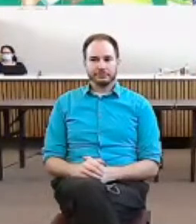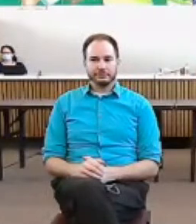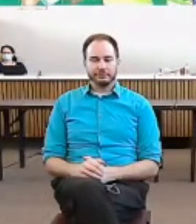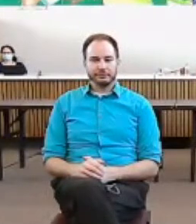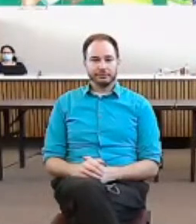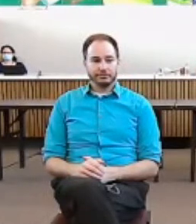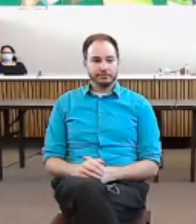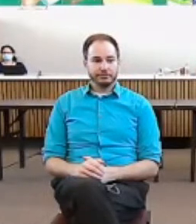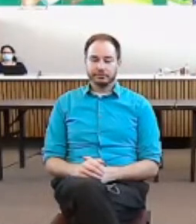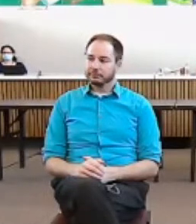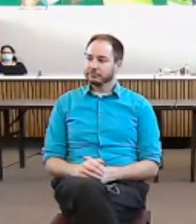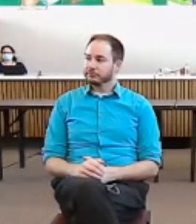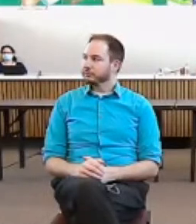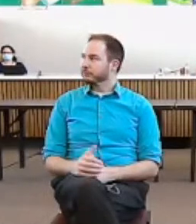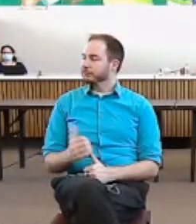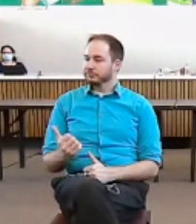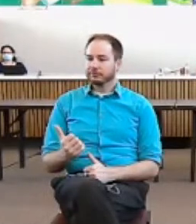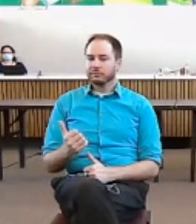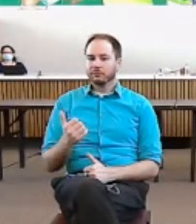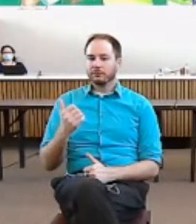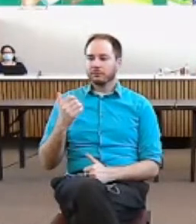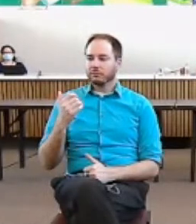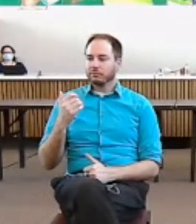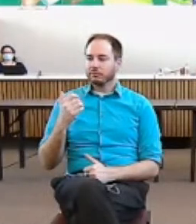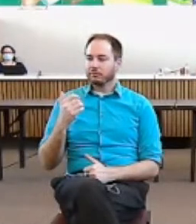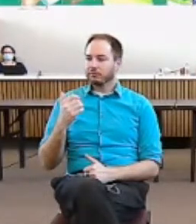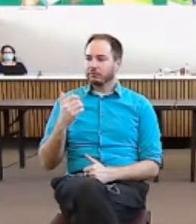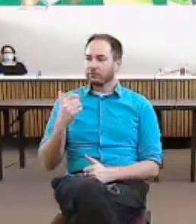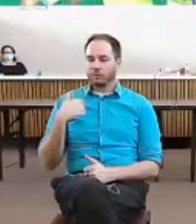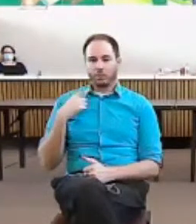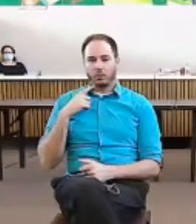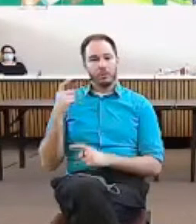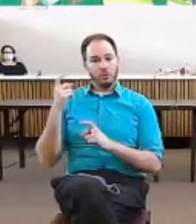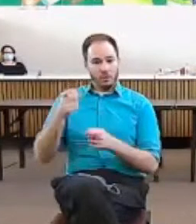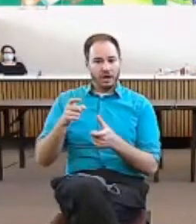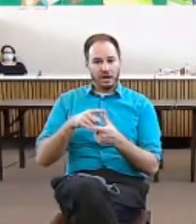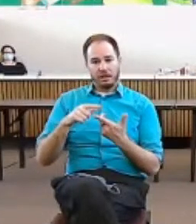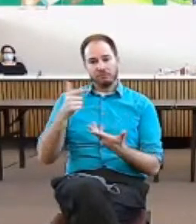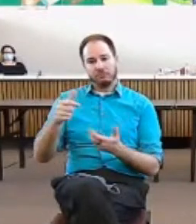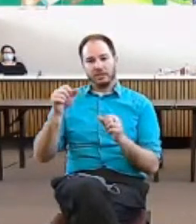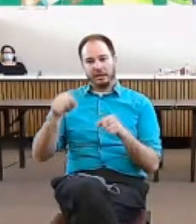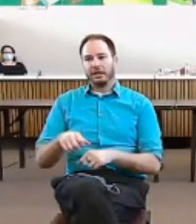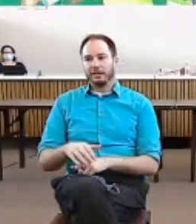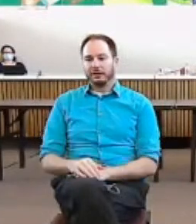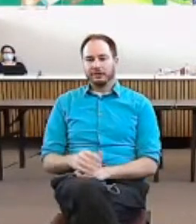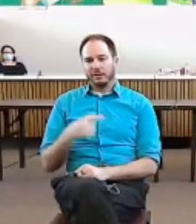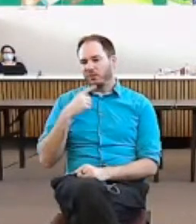Jody, why don't we have that present you the certificate, and then we'd love to hear you speak.